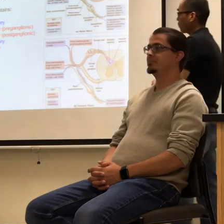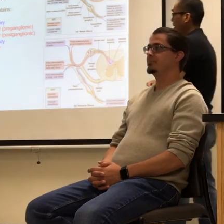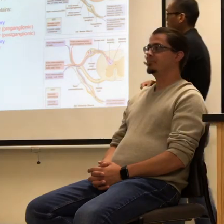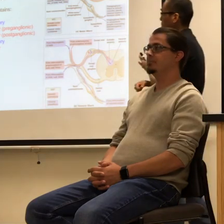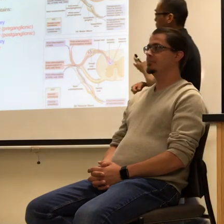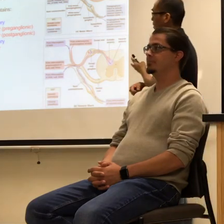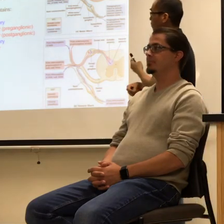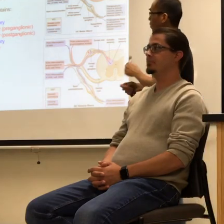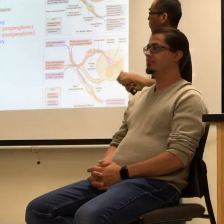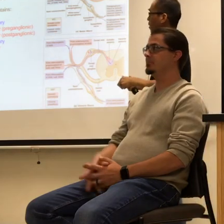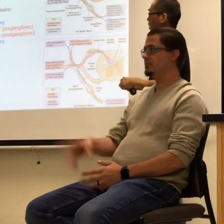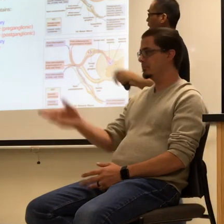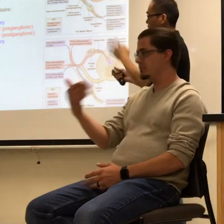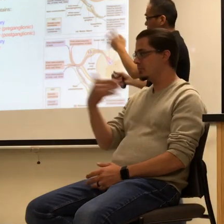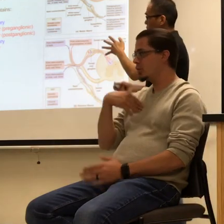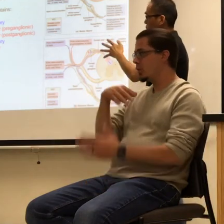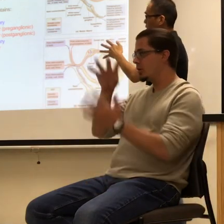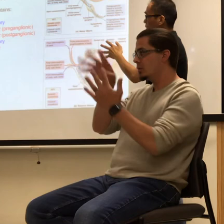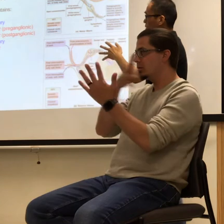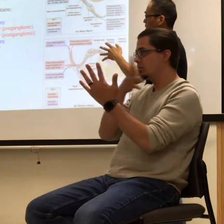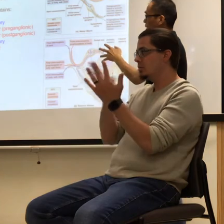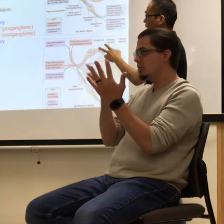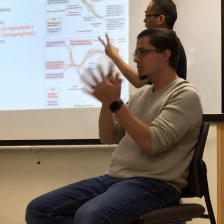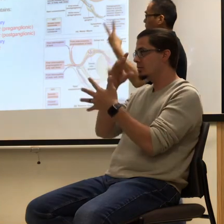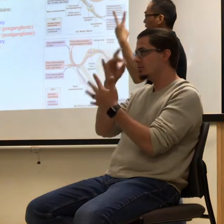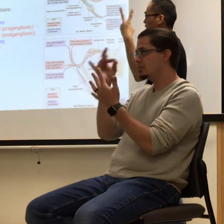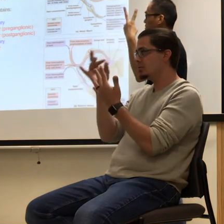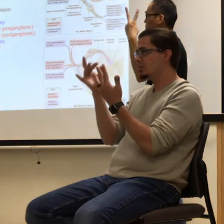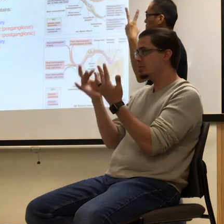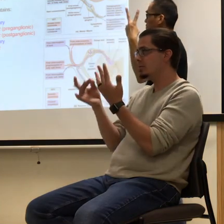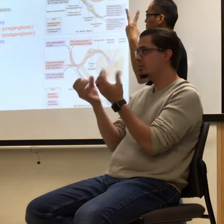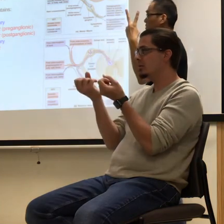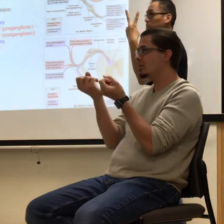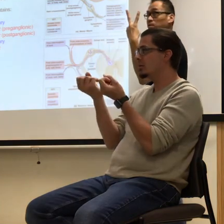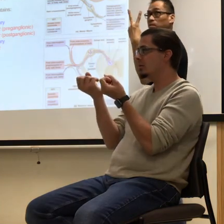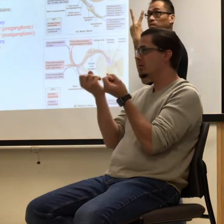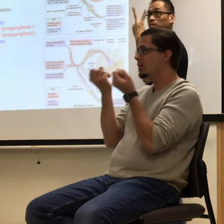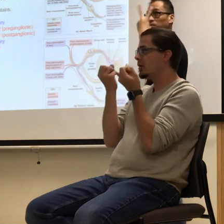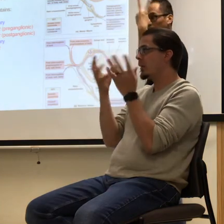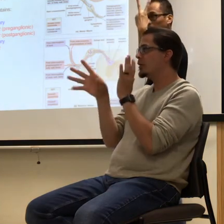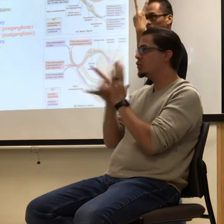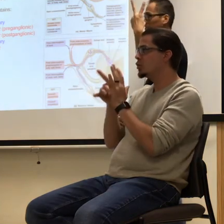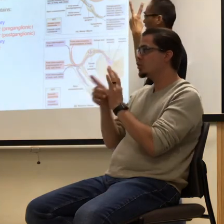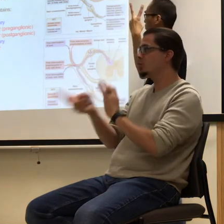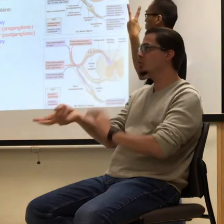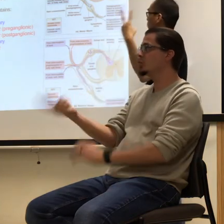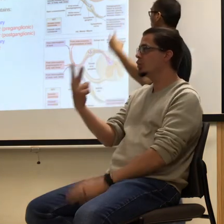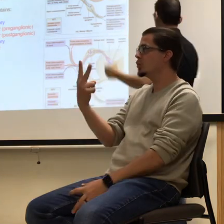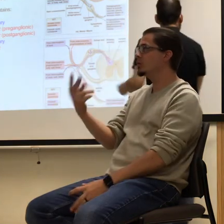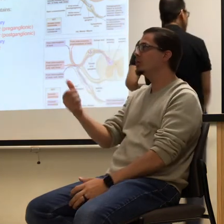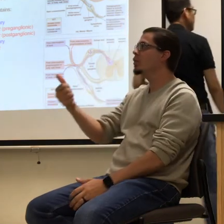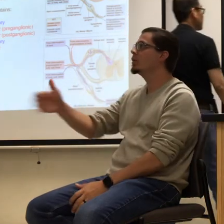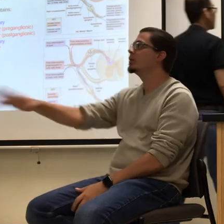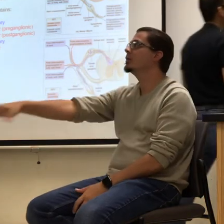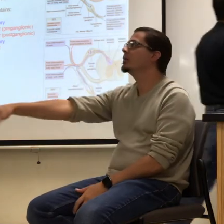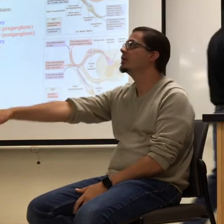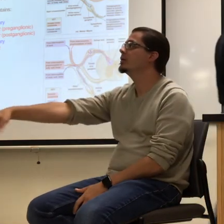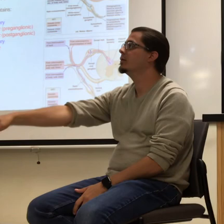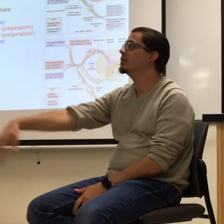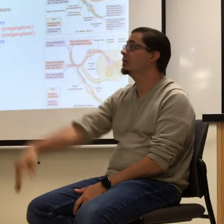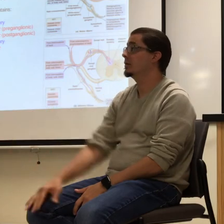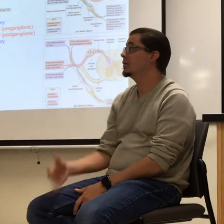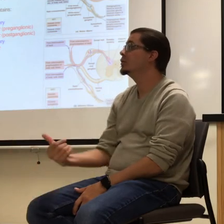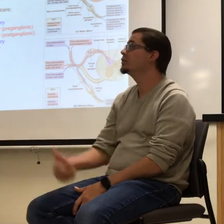Well, with the information in front of you, of those choices, how many did you choose? Two. Two. And which ones?